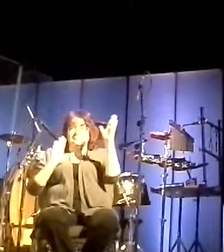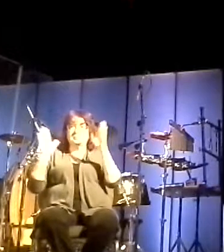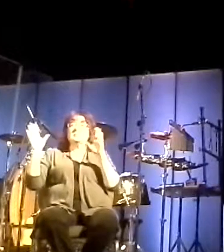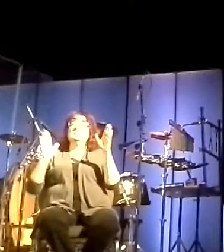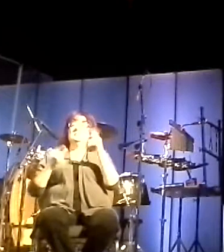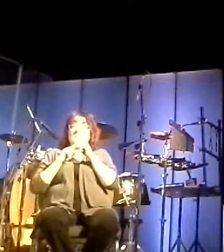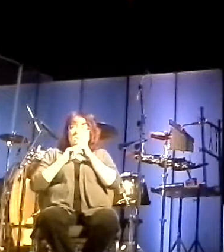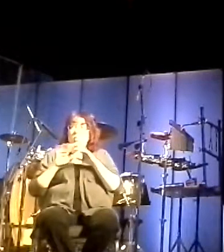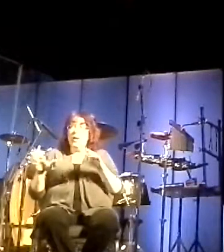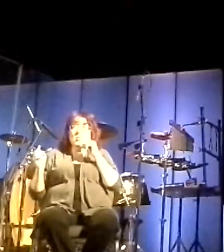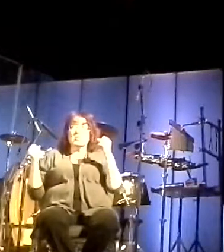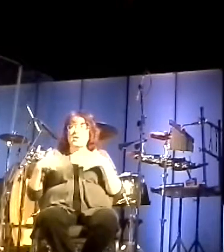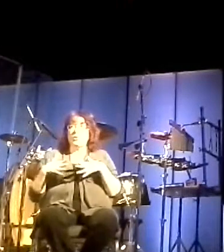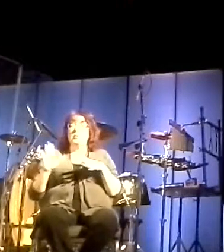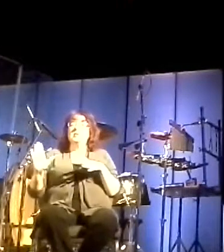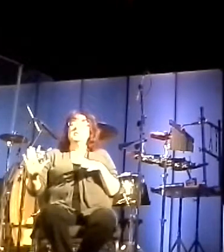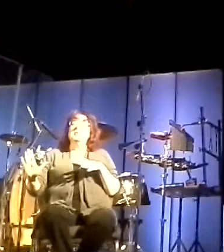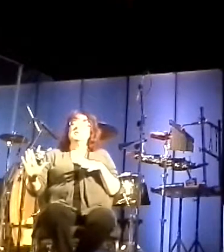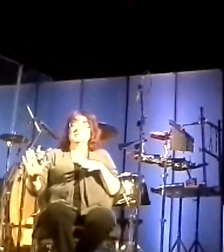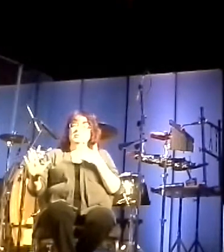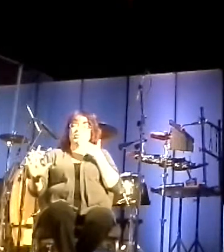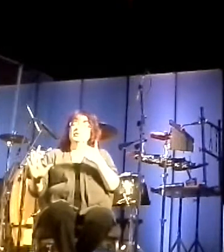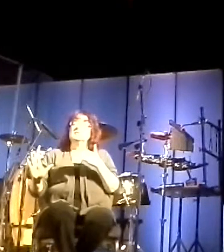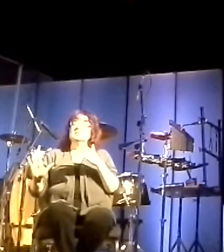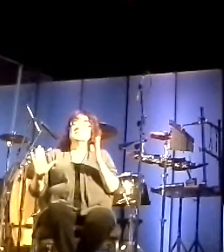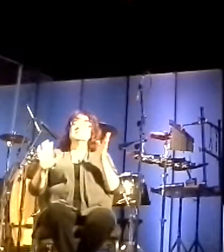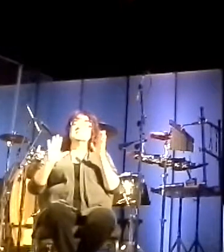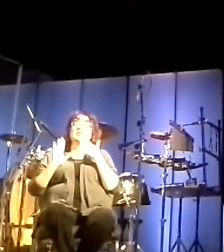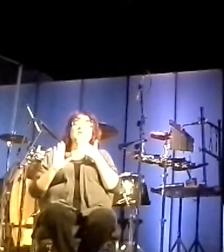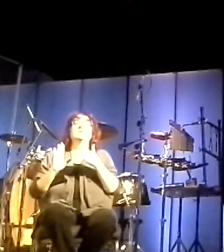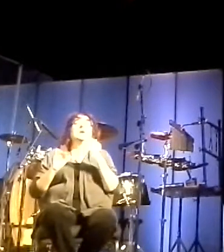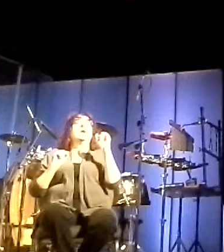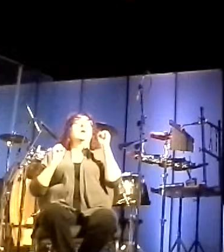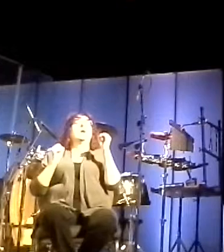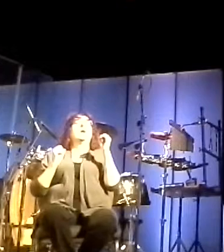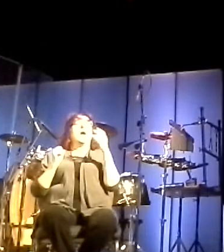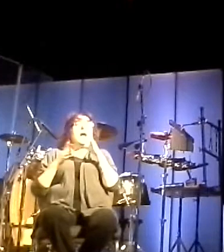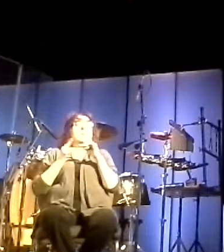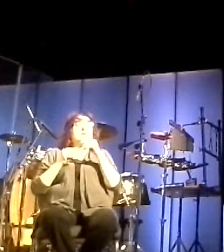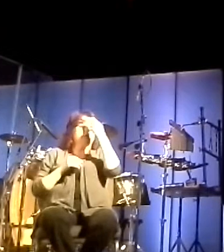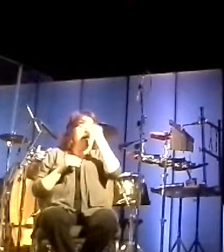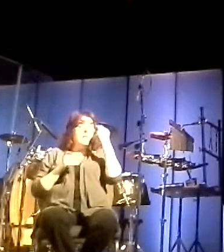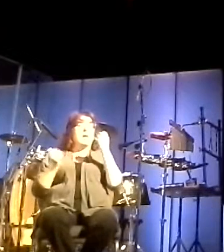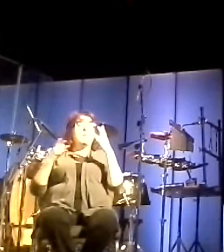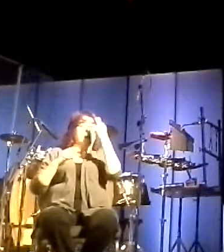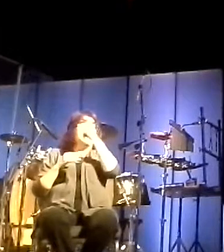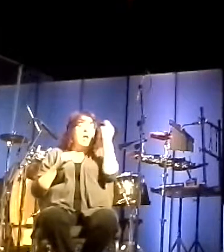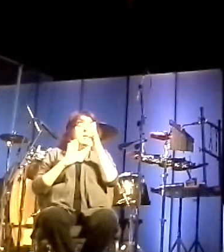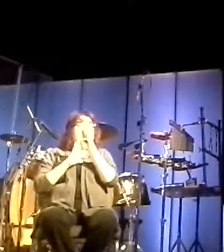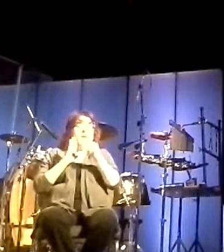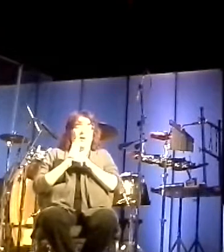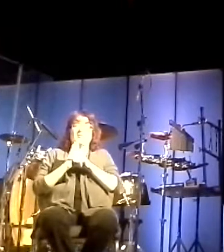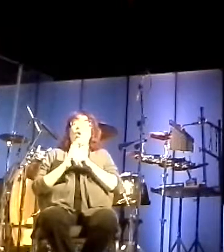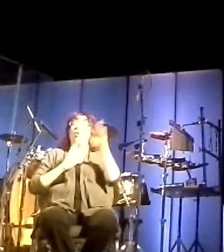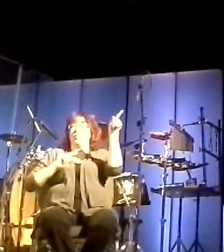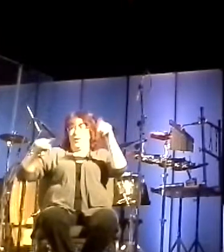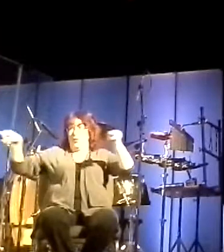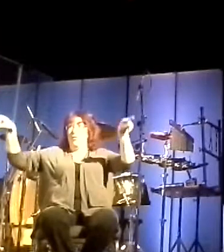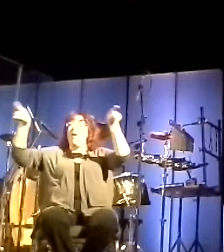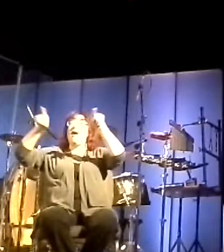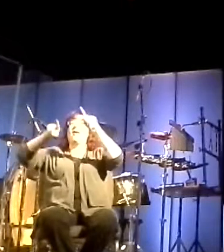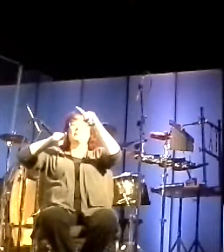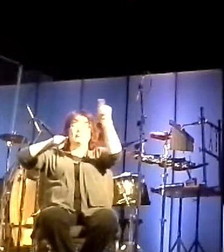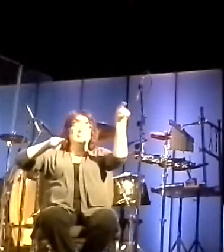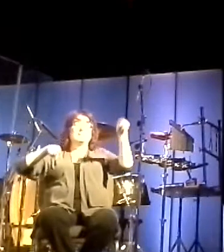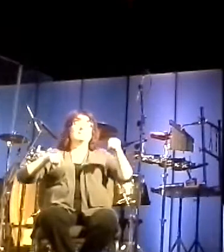you go. Be quiet. Don't scare her. All right. That's good. That's good. That's good. And did I mention Catholic? How many Catholic backgrounds? Oh, yeah. There you are. There